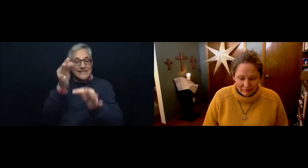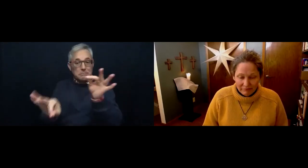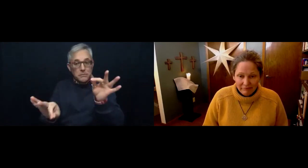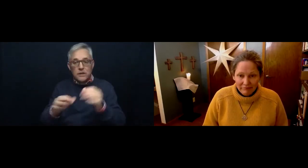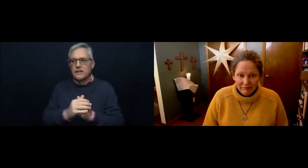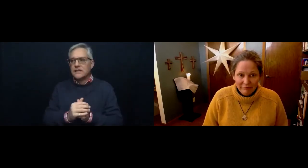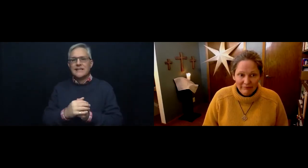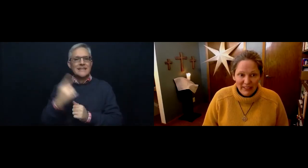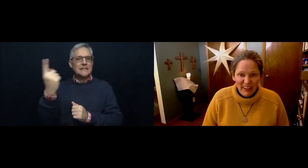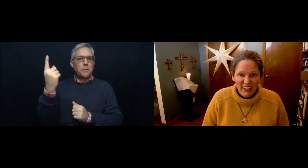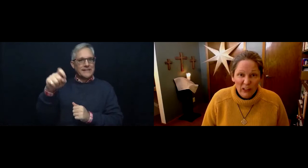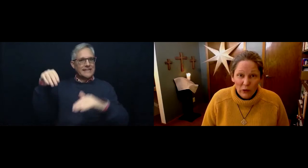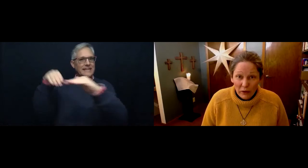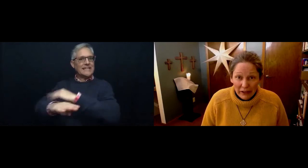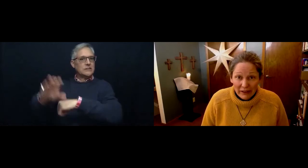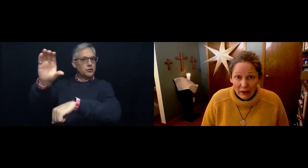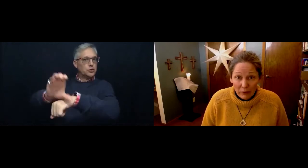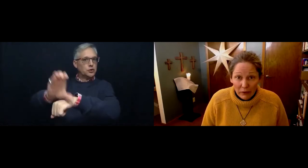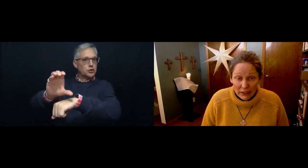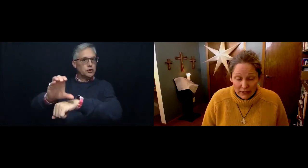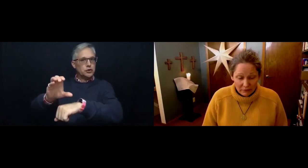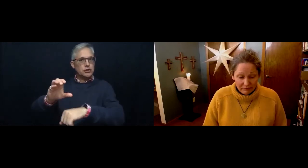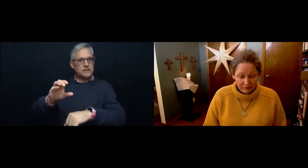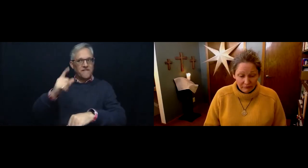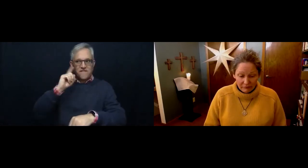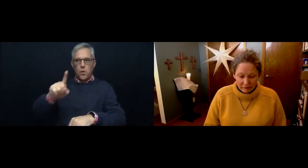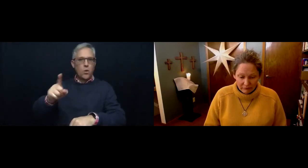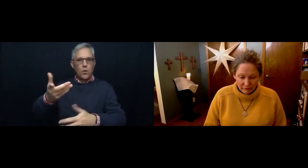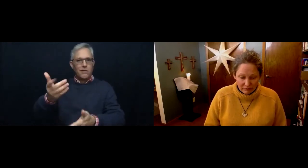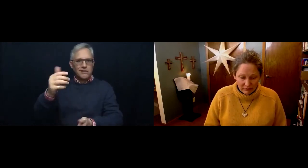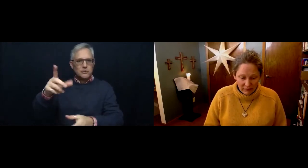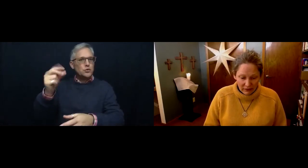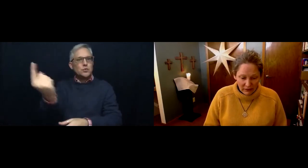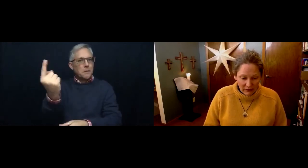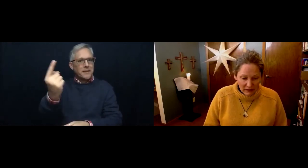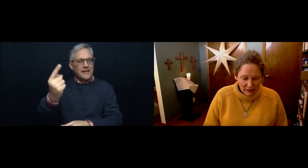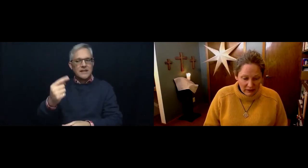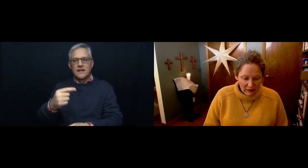building and then ignoring that request.